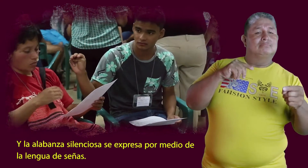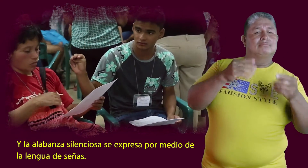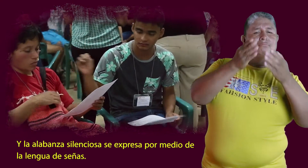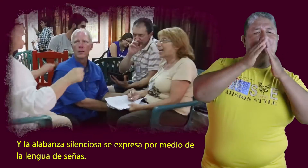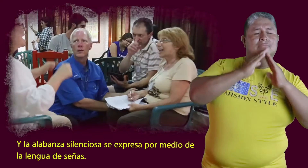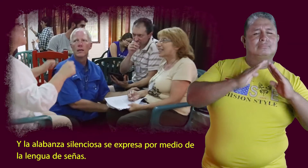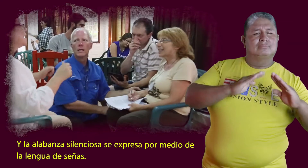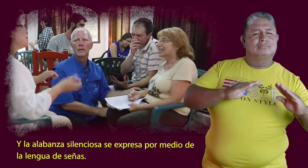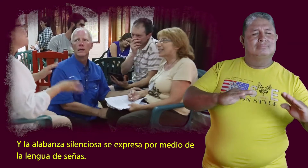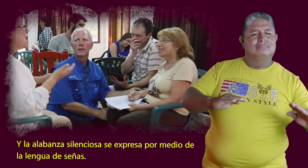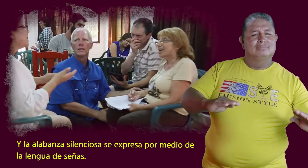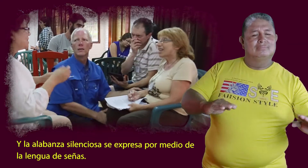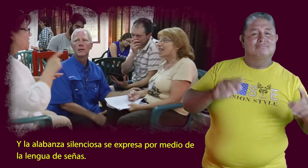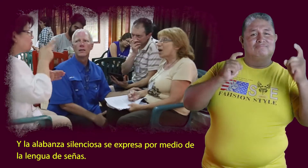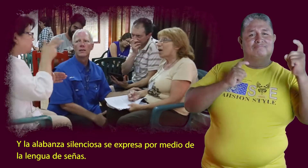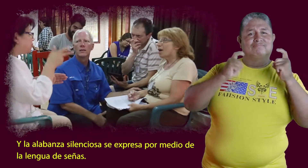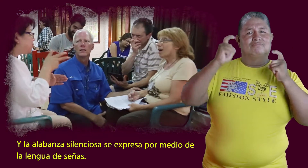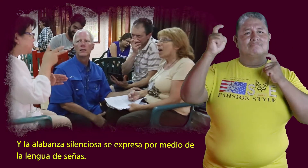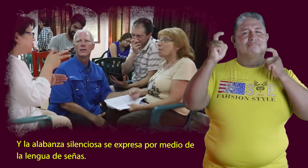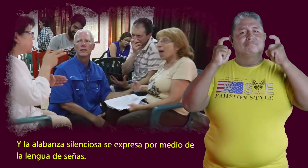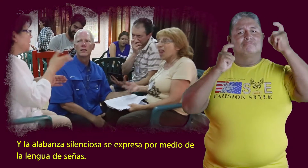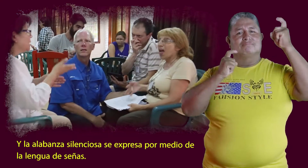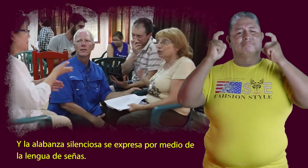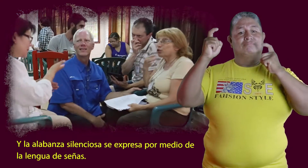is expressed by the sign language.